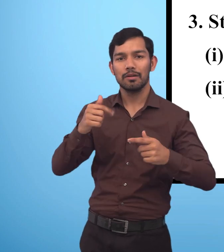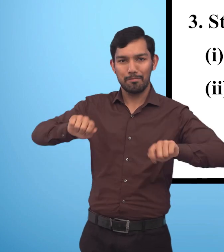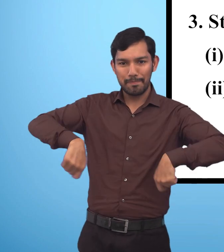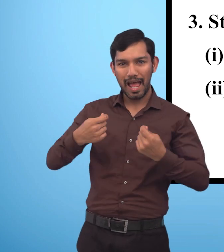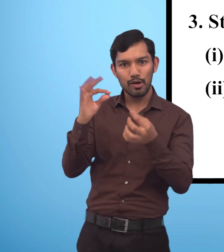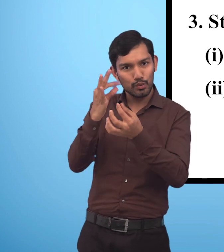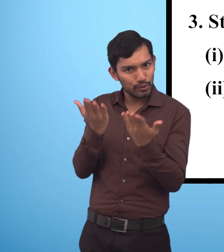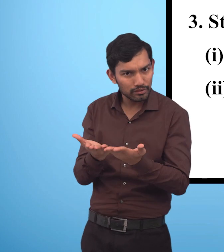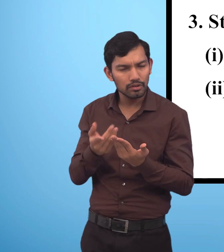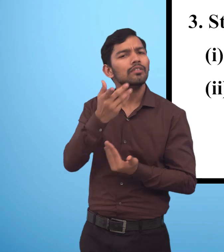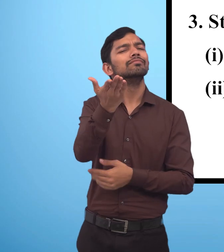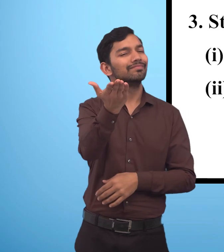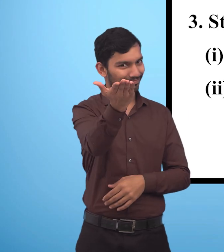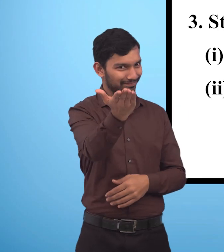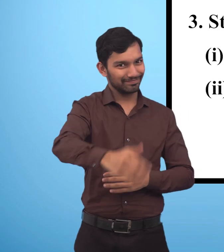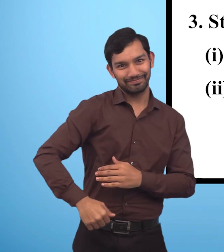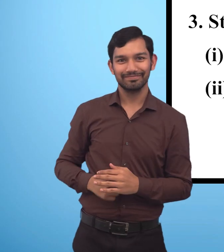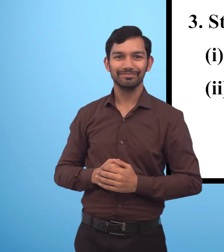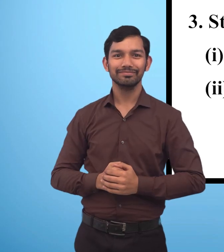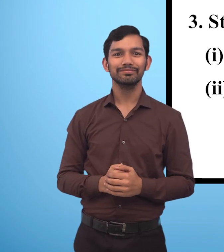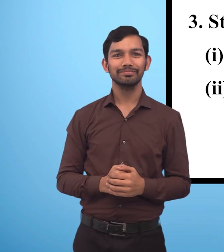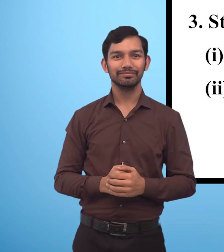2. Pants.